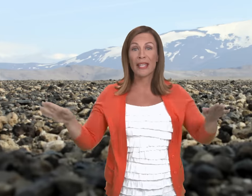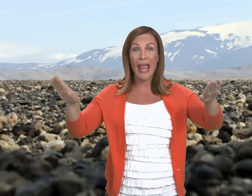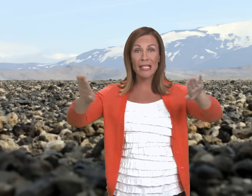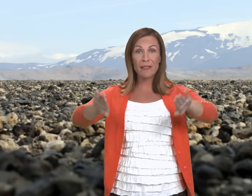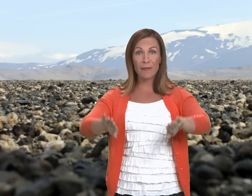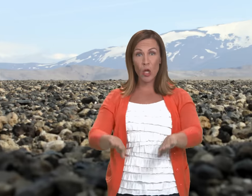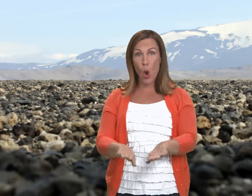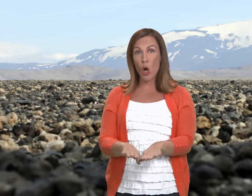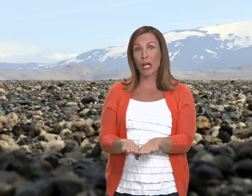a canyon floor